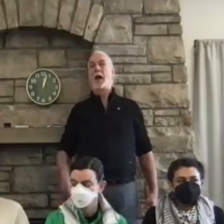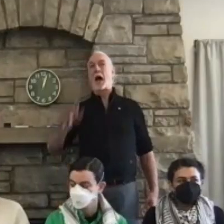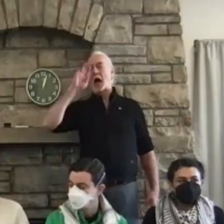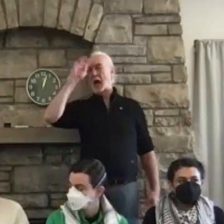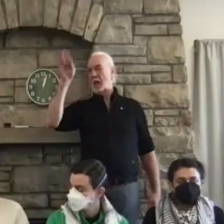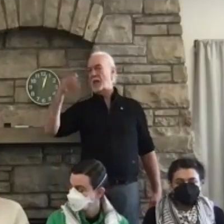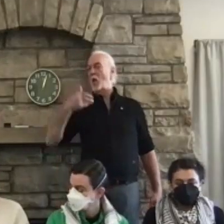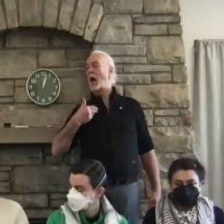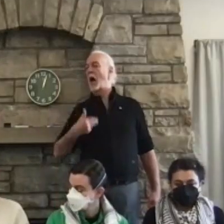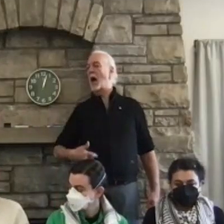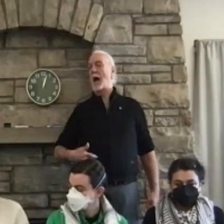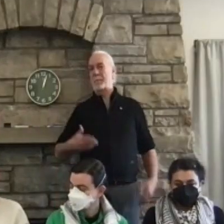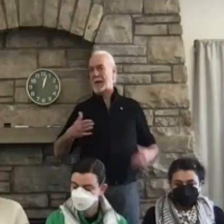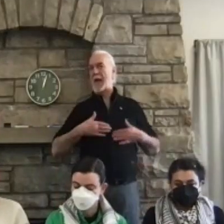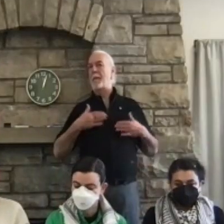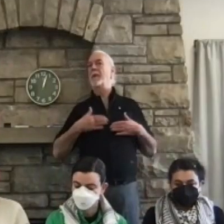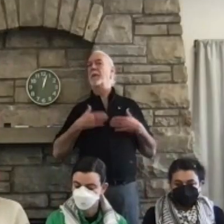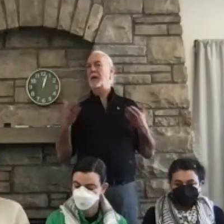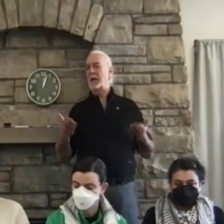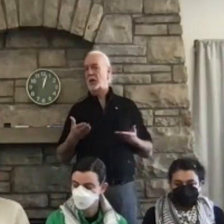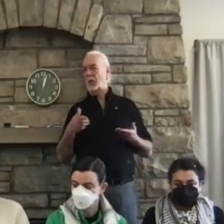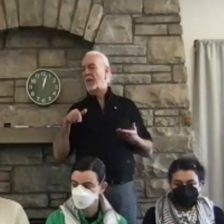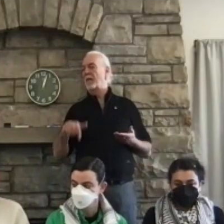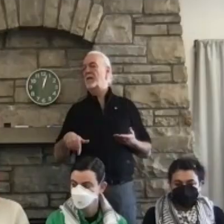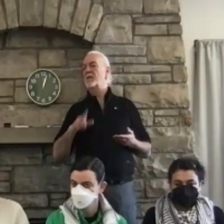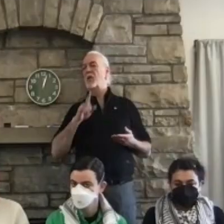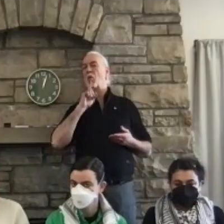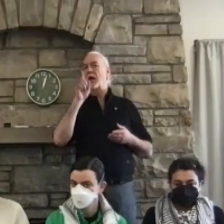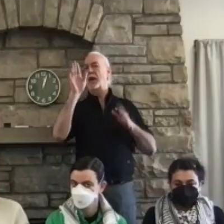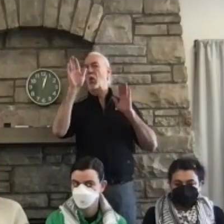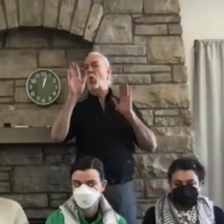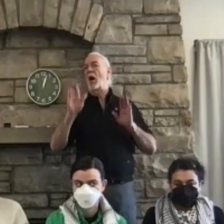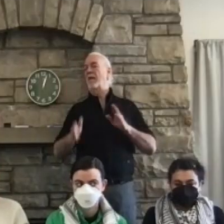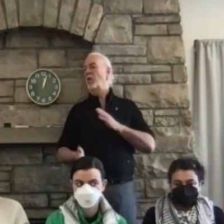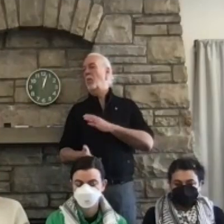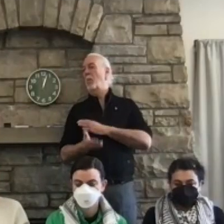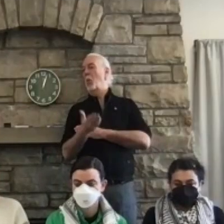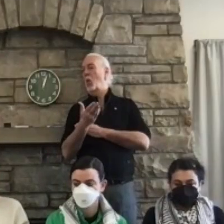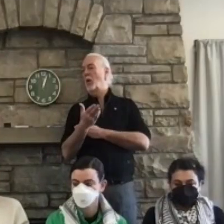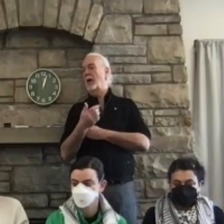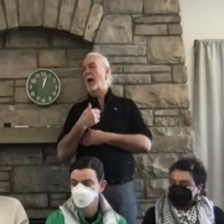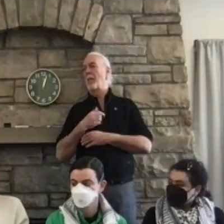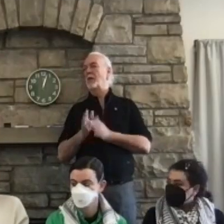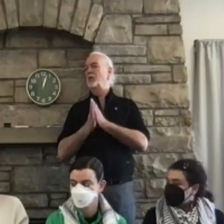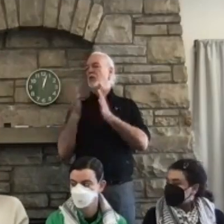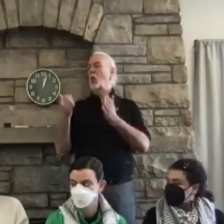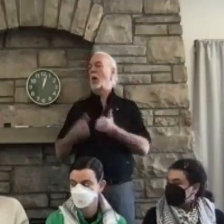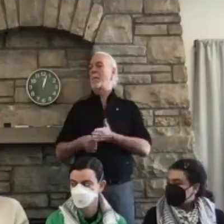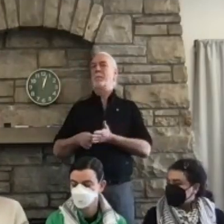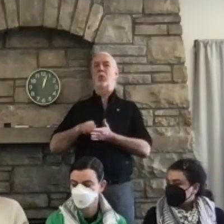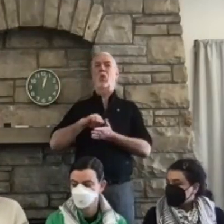I am glad to be here. This has been a really wonderful morning. I'm so impressed with